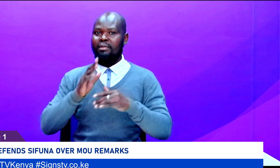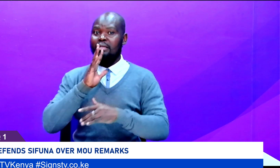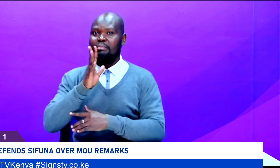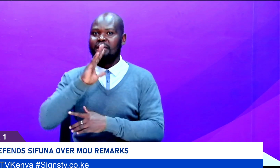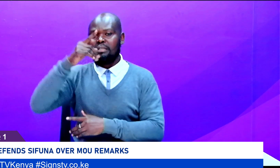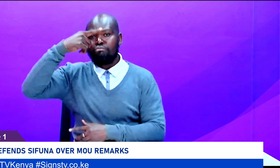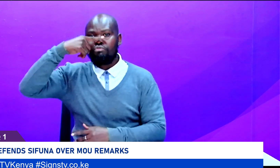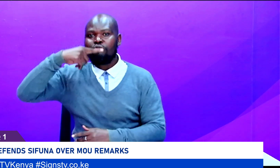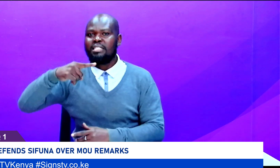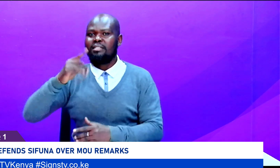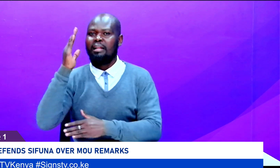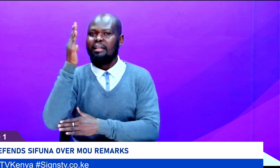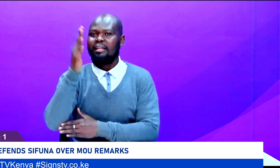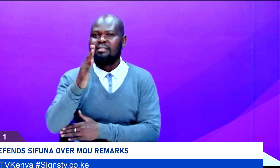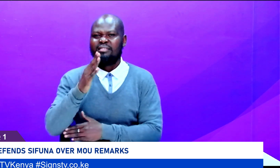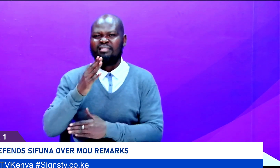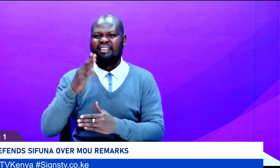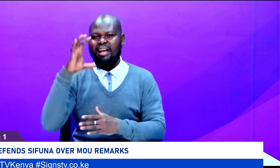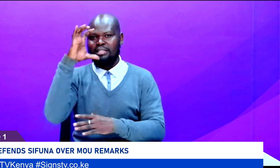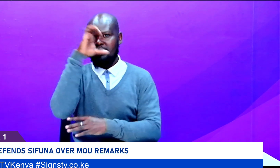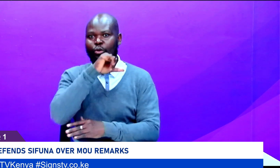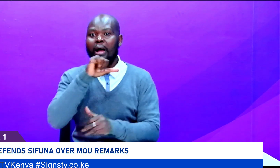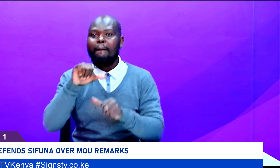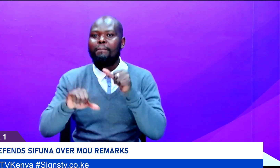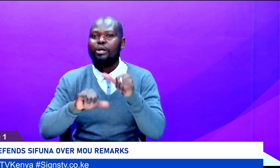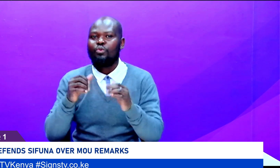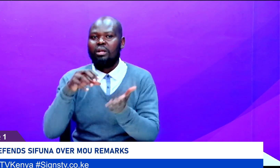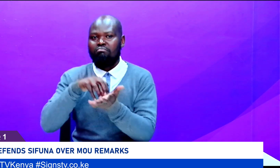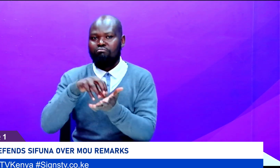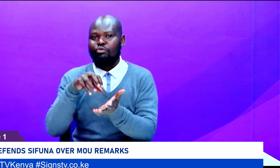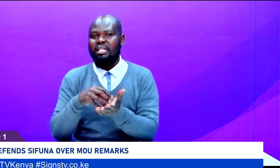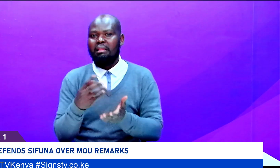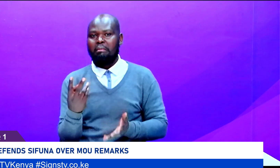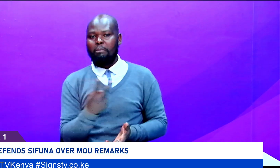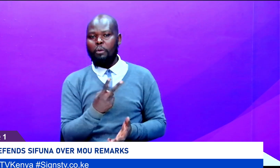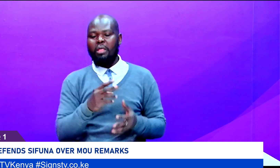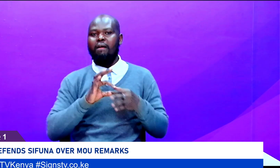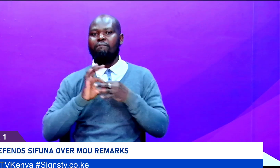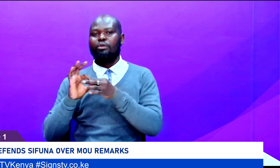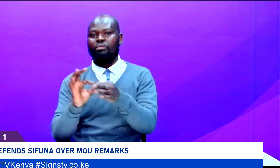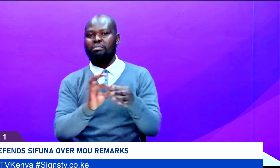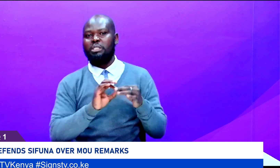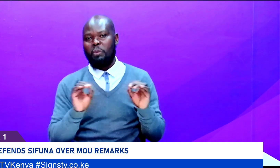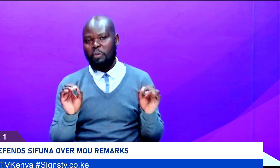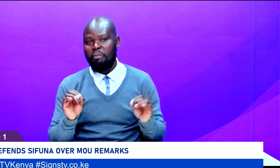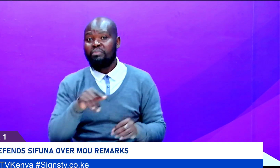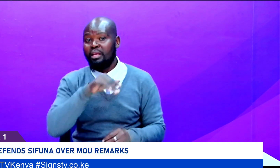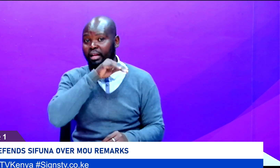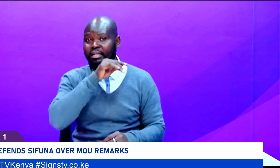had sparked political jitters and speculation about the status of the bipartisan cooperation.